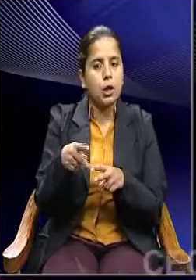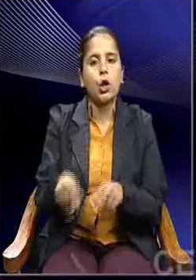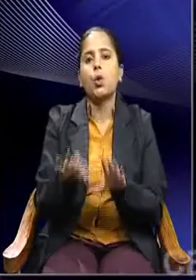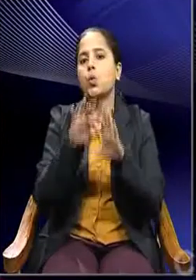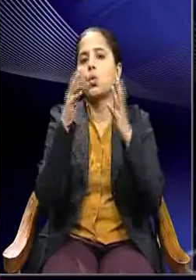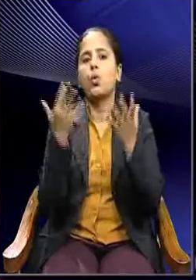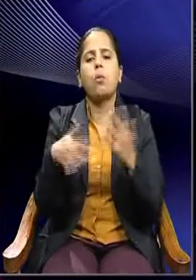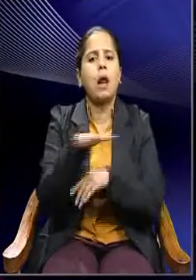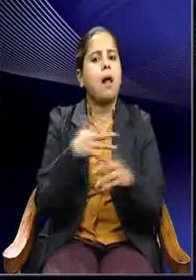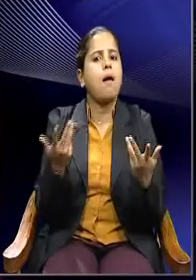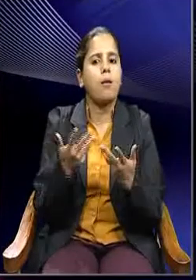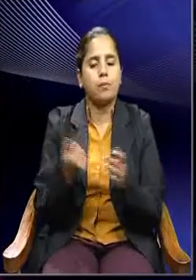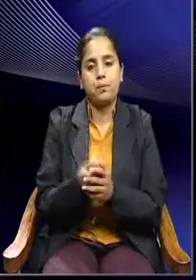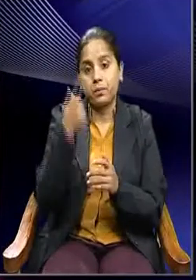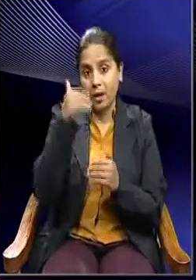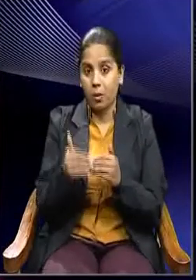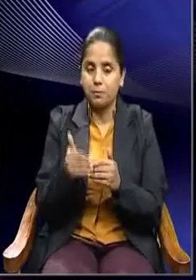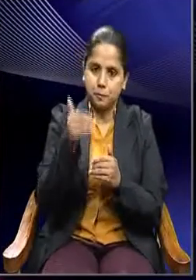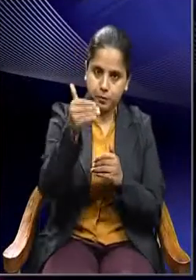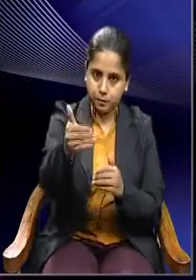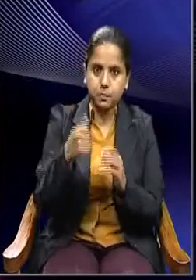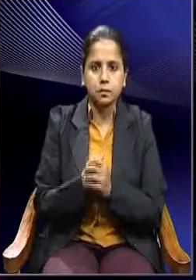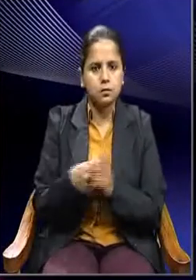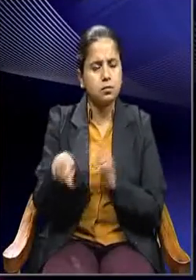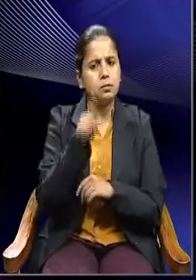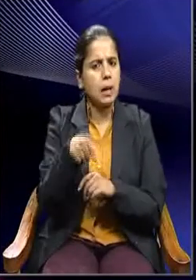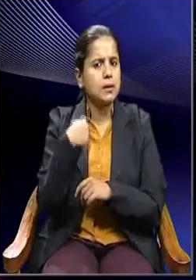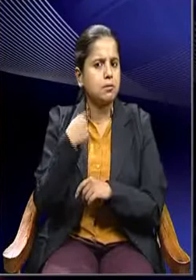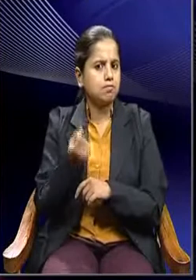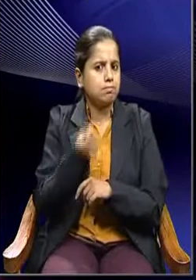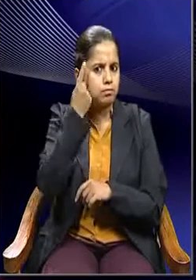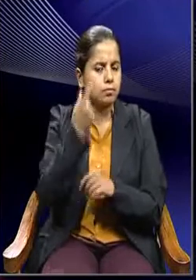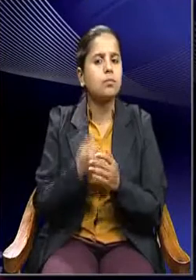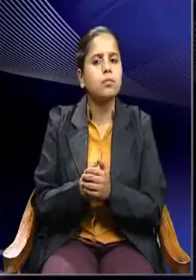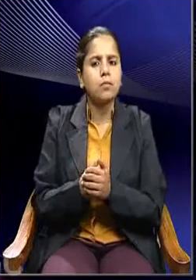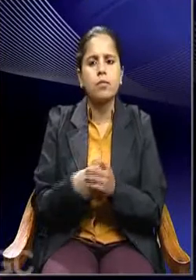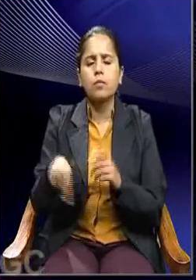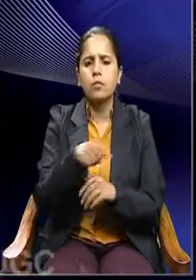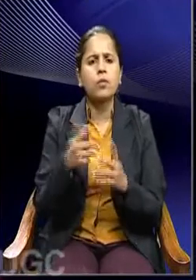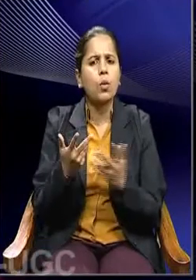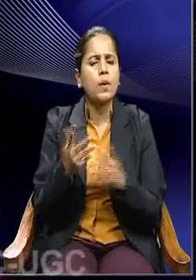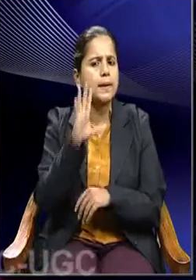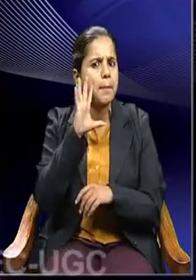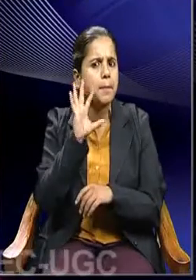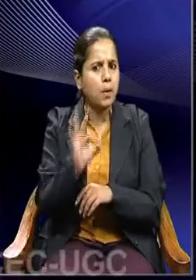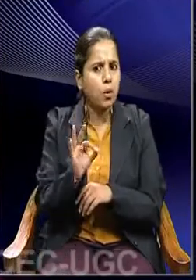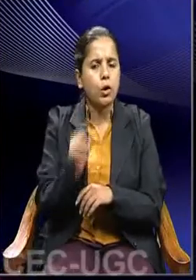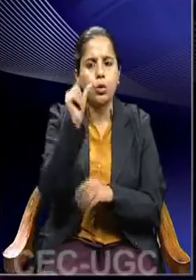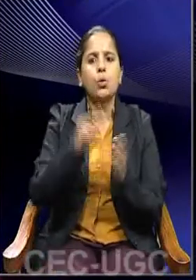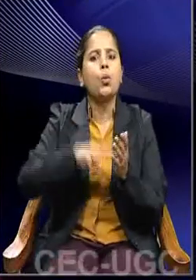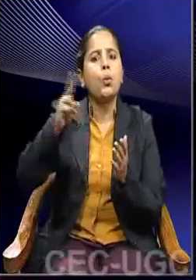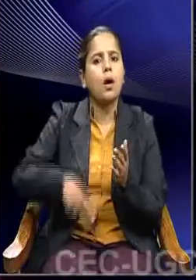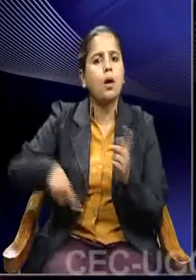globally. Moving forward, we must understand that what are the important United